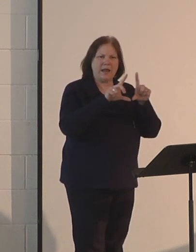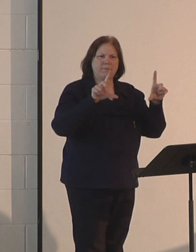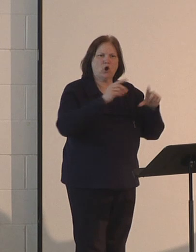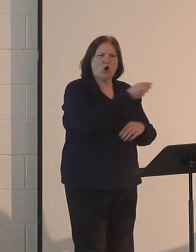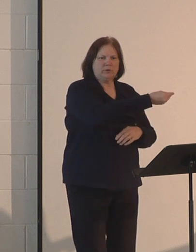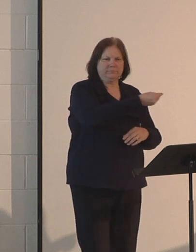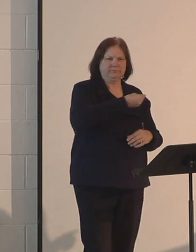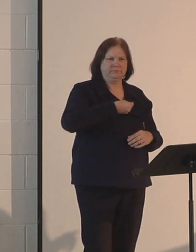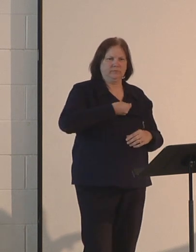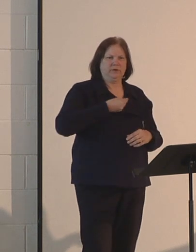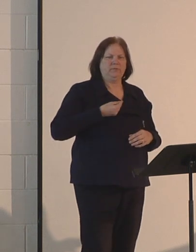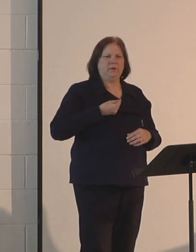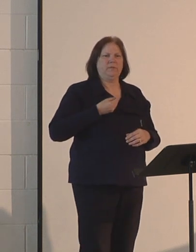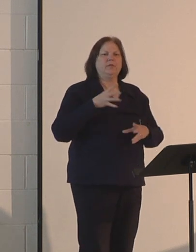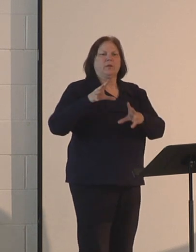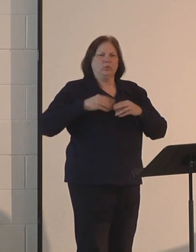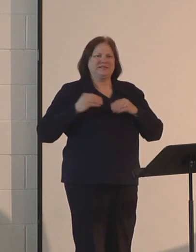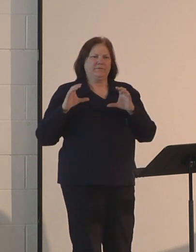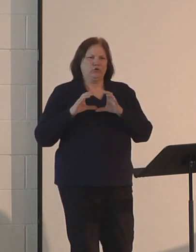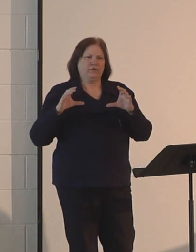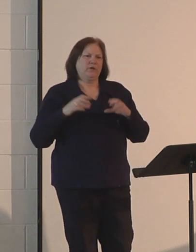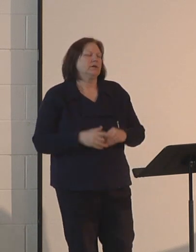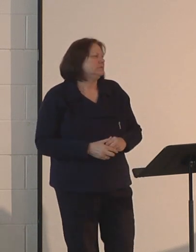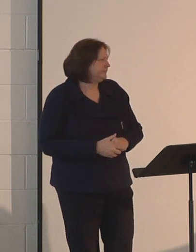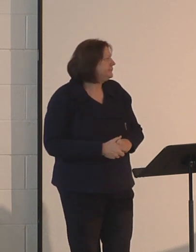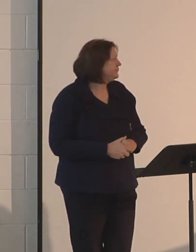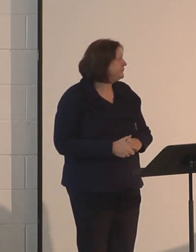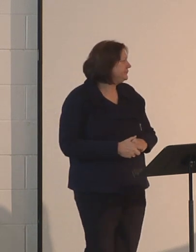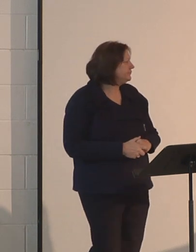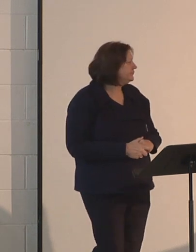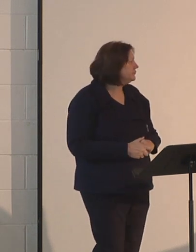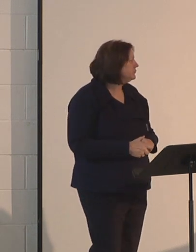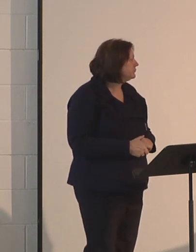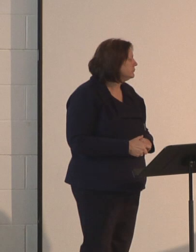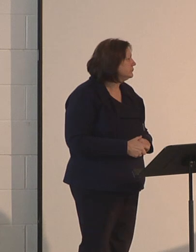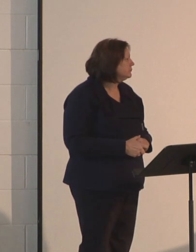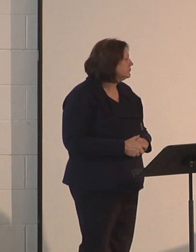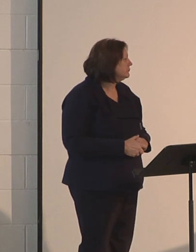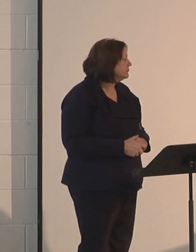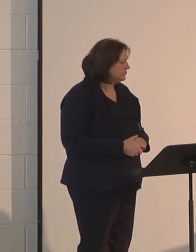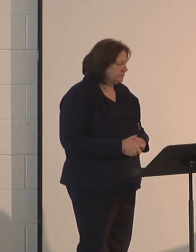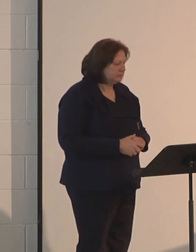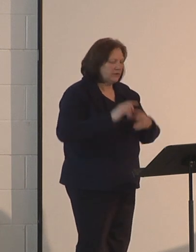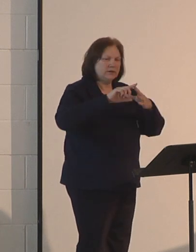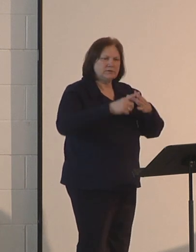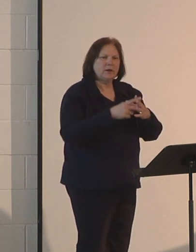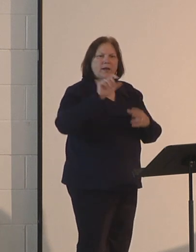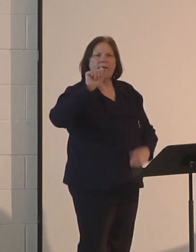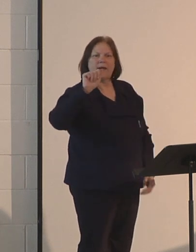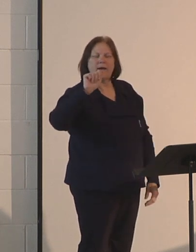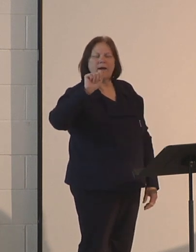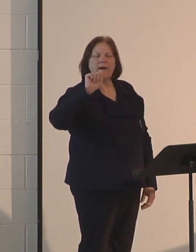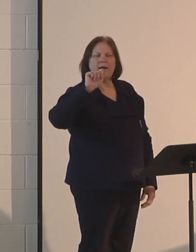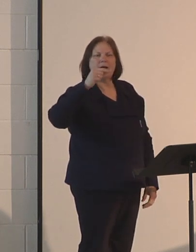ne mali mu zai ne dai certificate doro ya board member tano. Okay, let's go ahead and start off with Agape